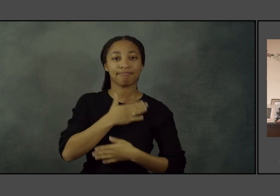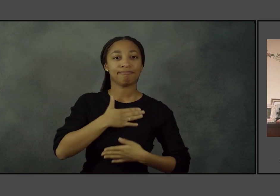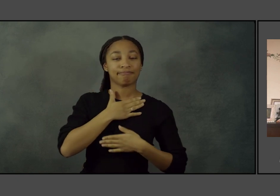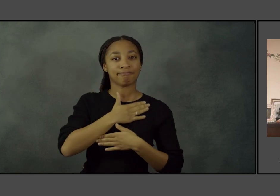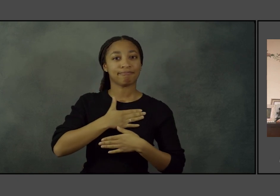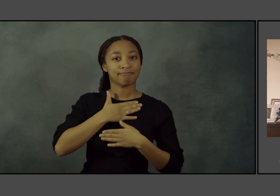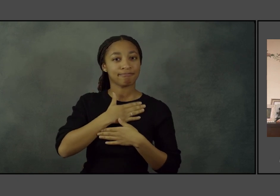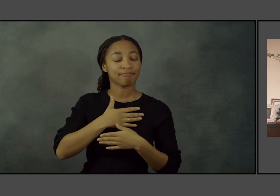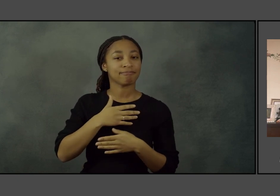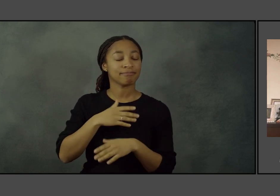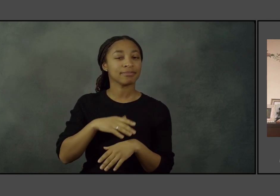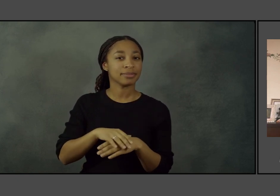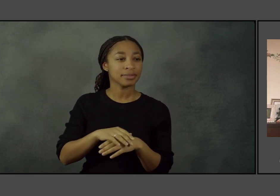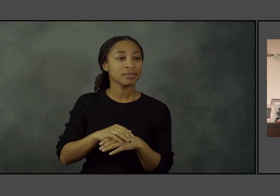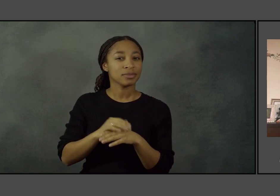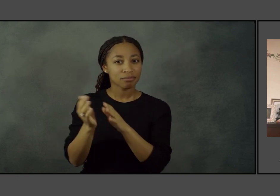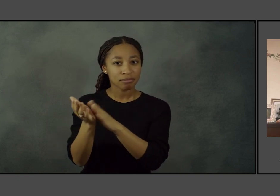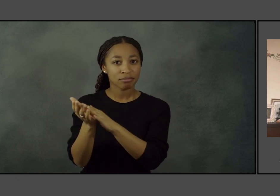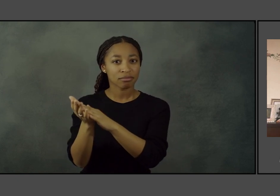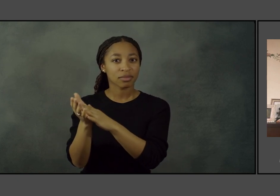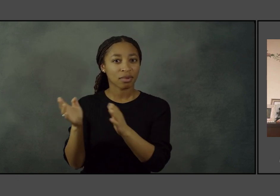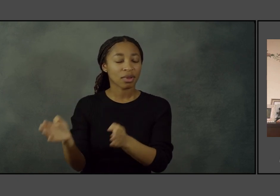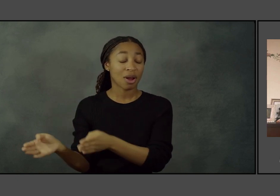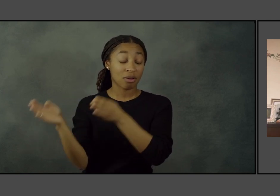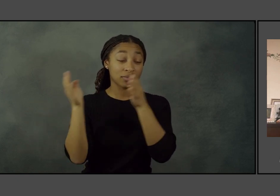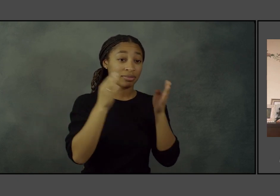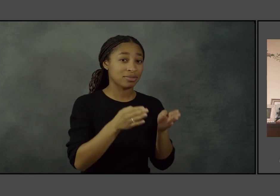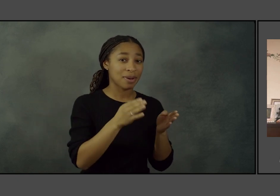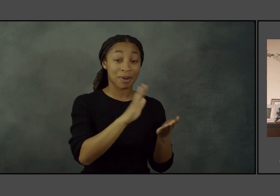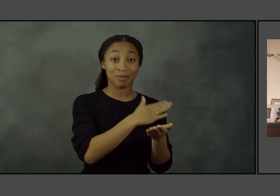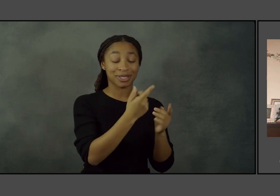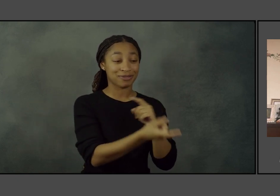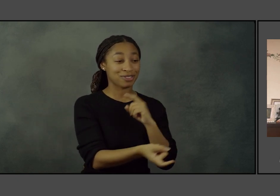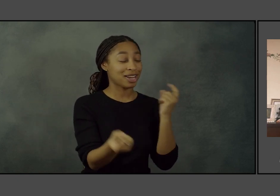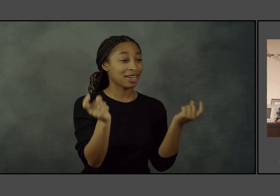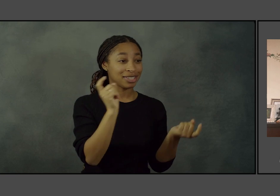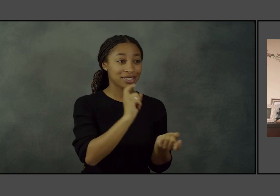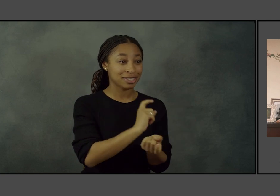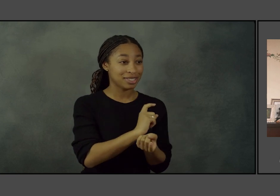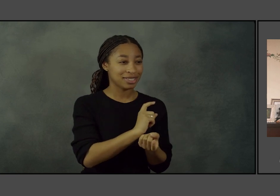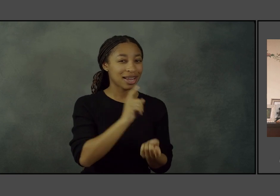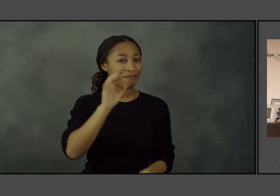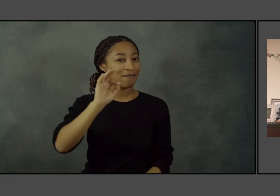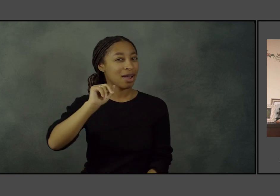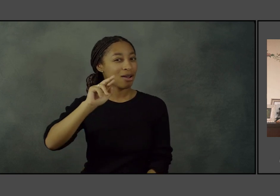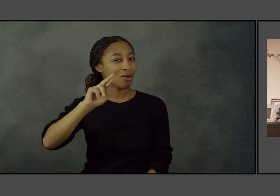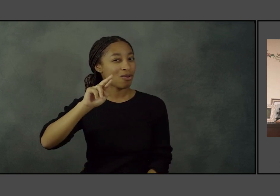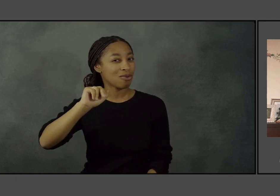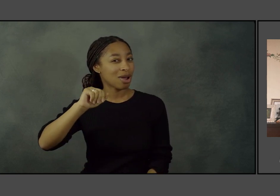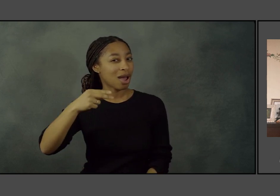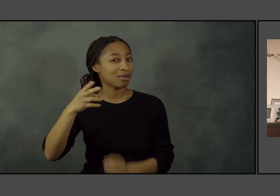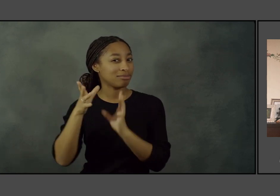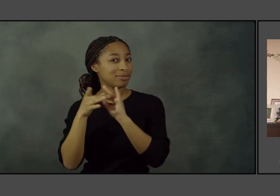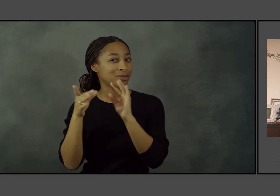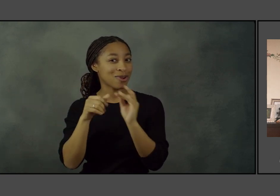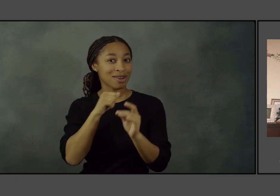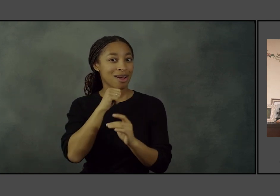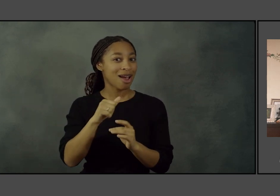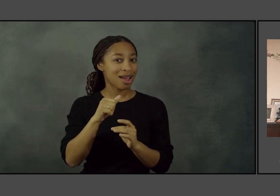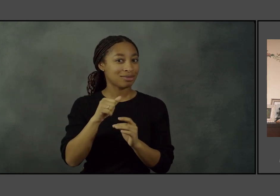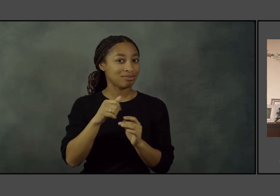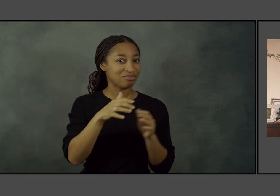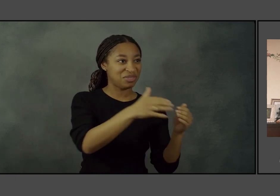hand, the music has changed a lot, and there's, like Farah said, we weren't stingy, with this kind